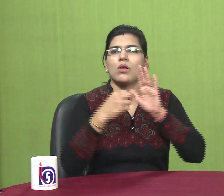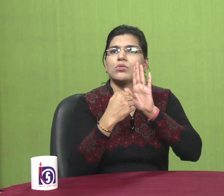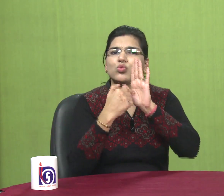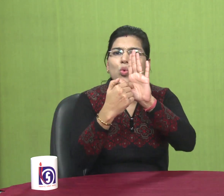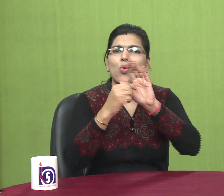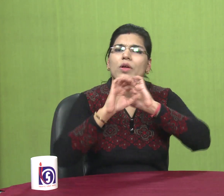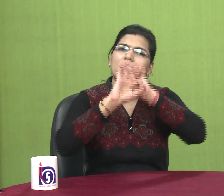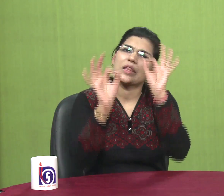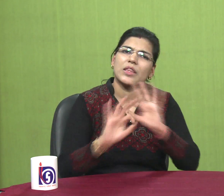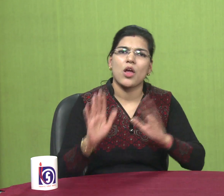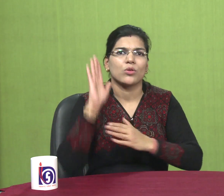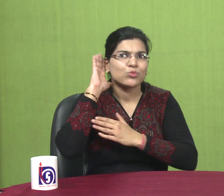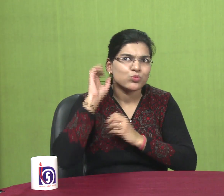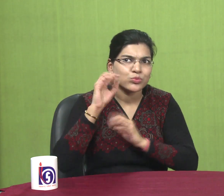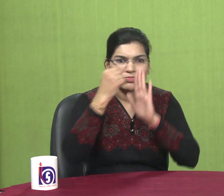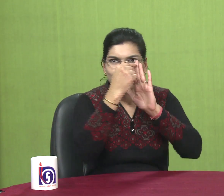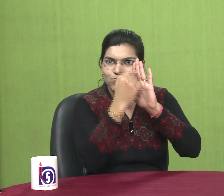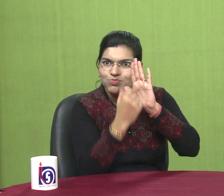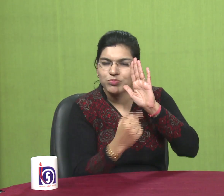So for example,